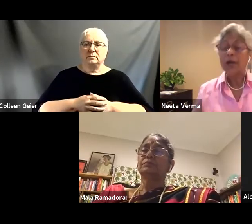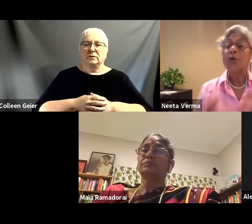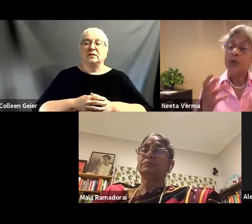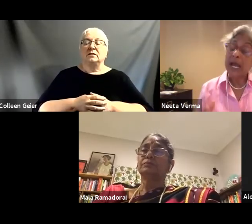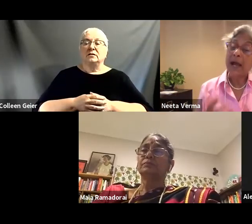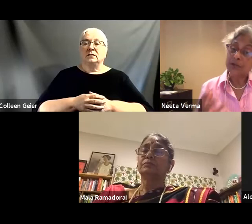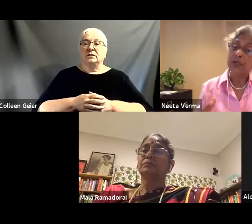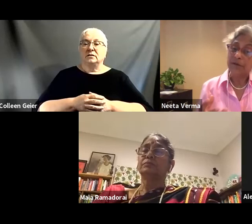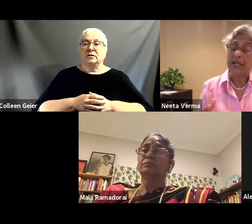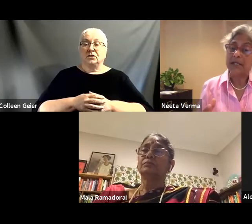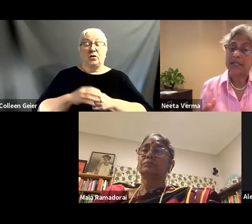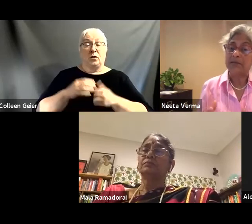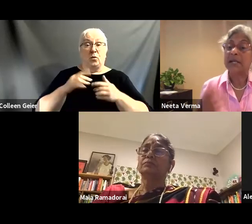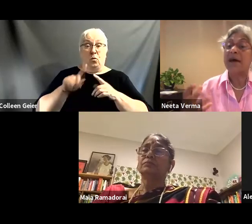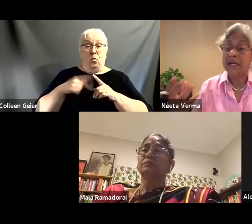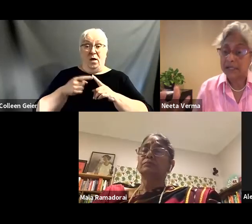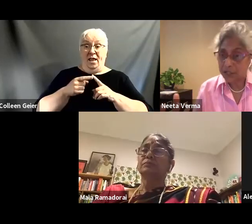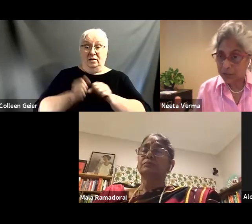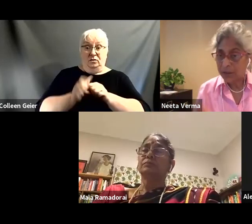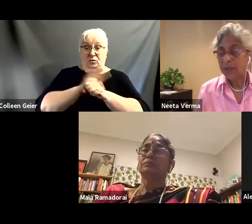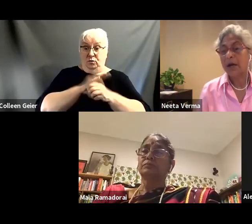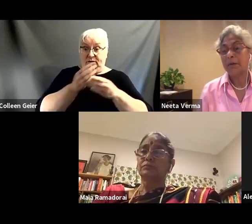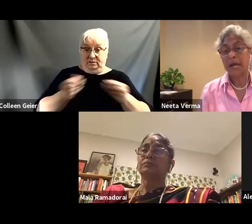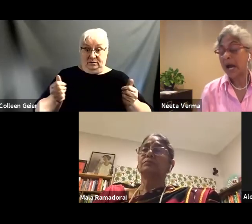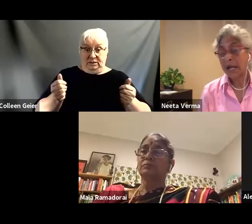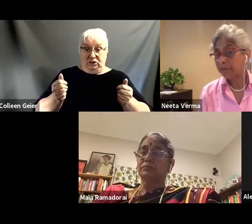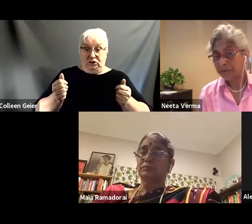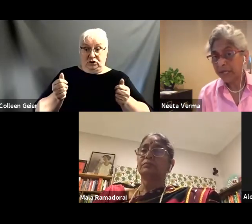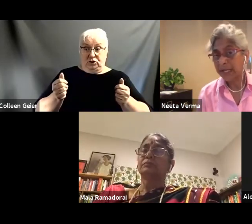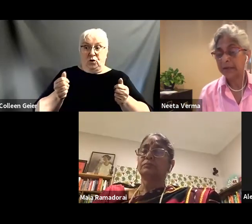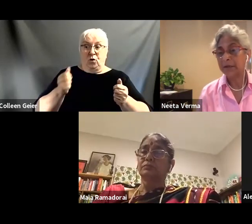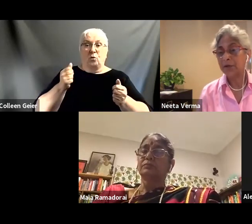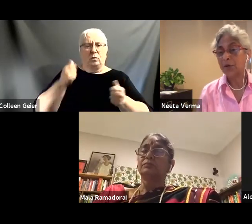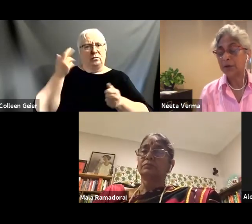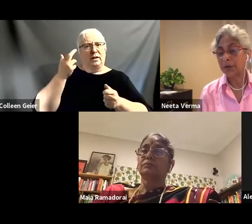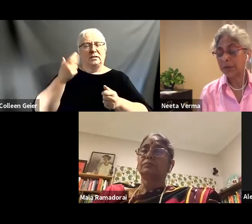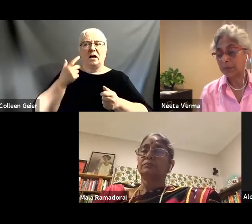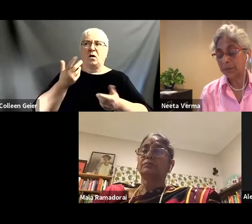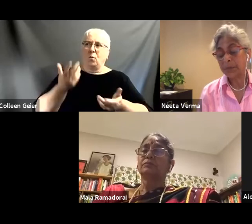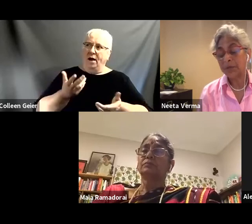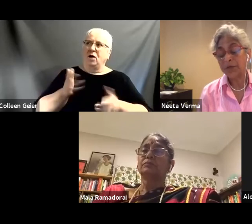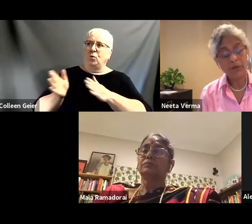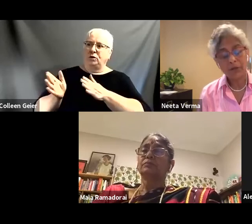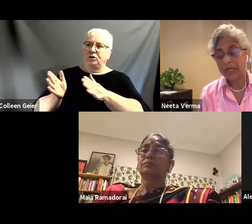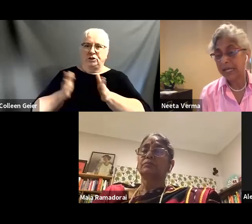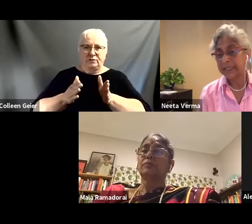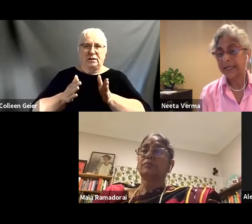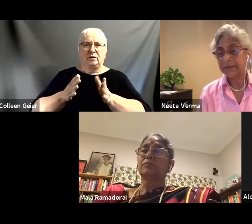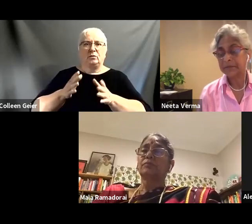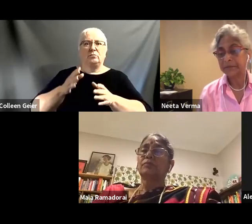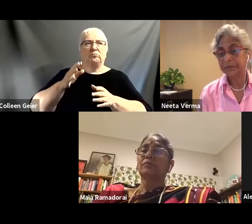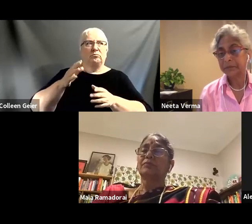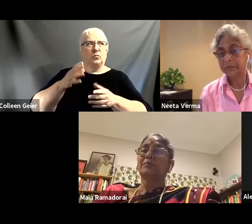shift, we actually find ourselves advantaged. And I have a feeling, we will get